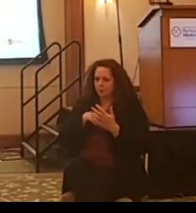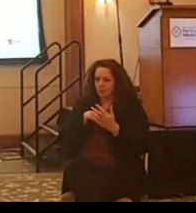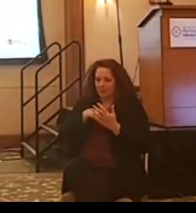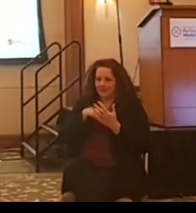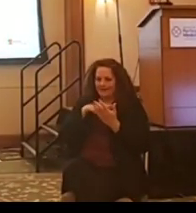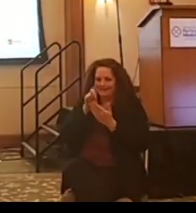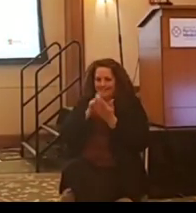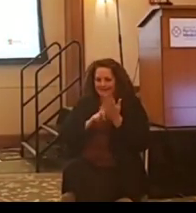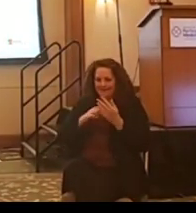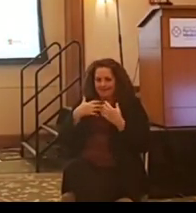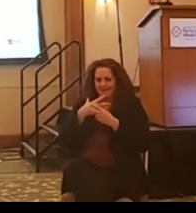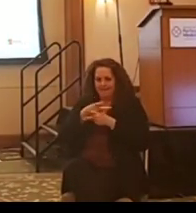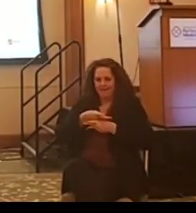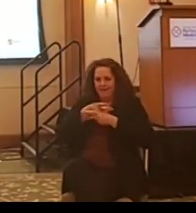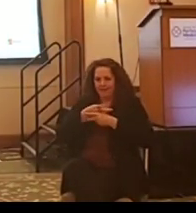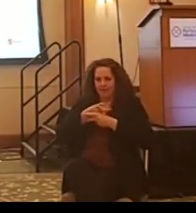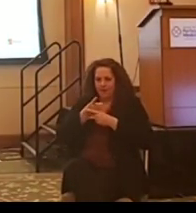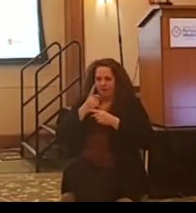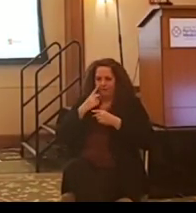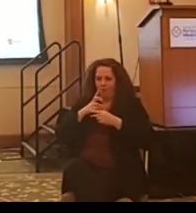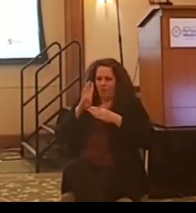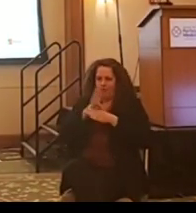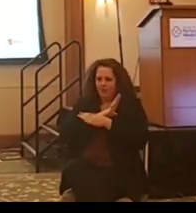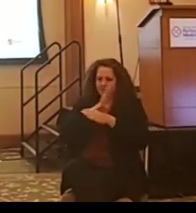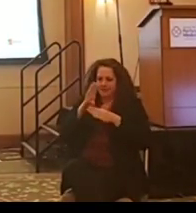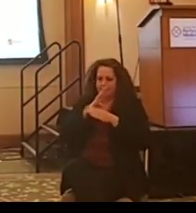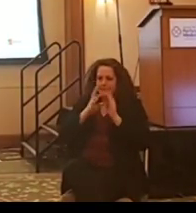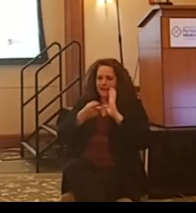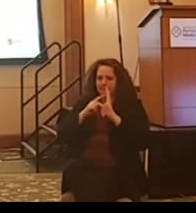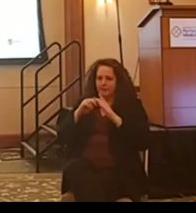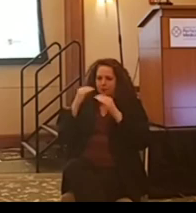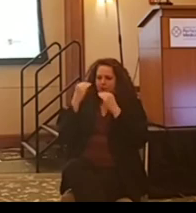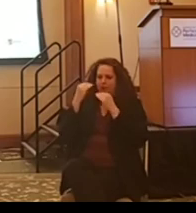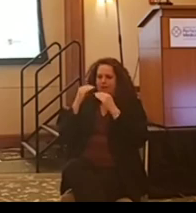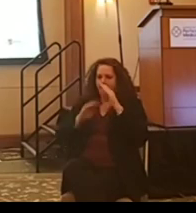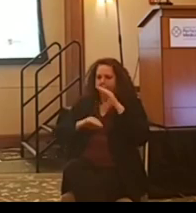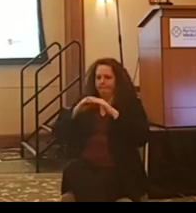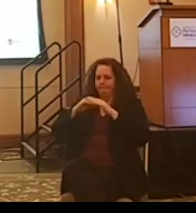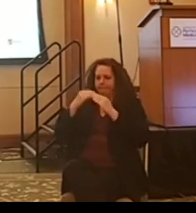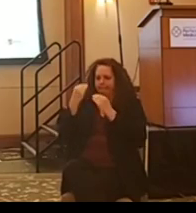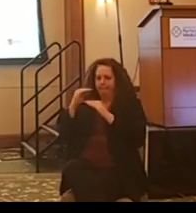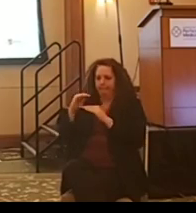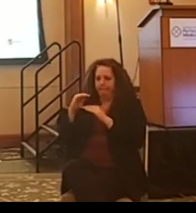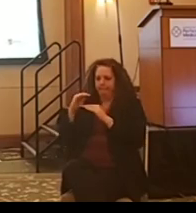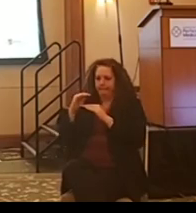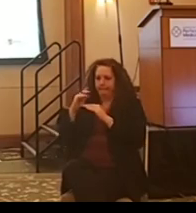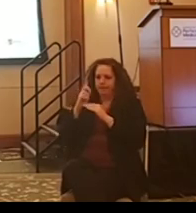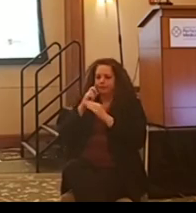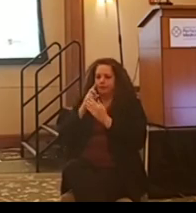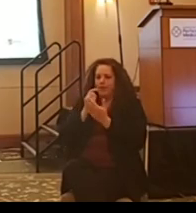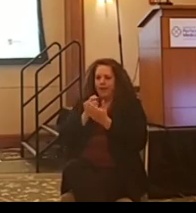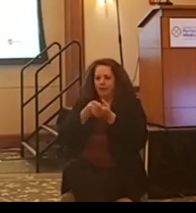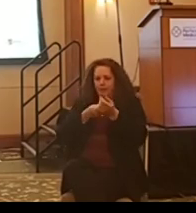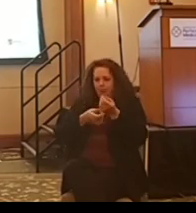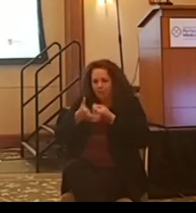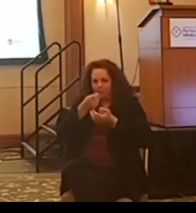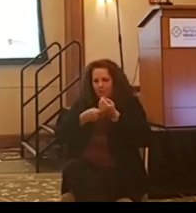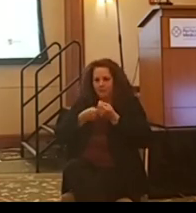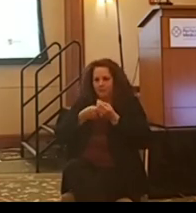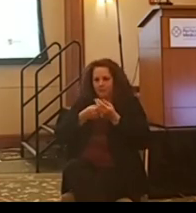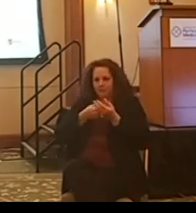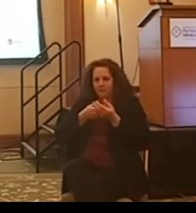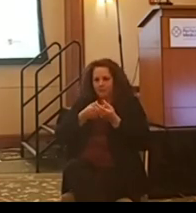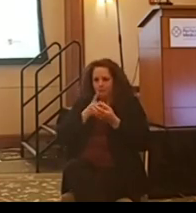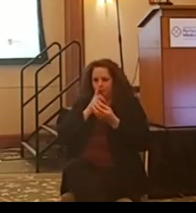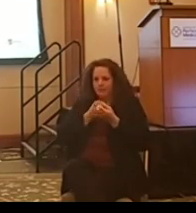in an industrial way, we limit the ability to kind of draw or to engage in that calling. And that is leading